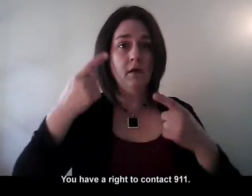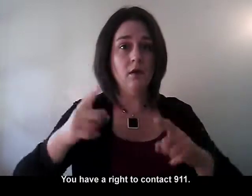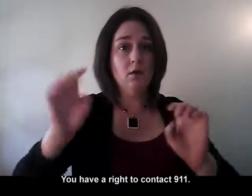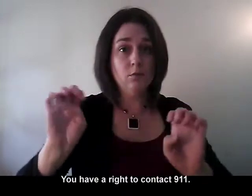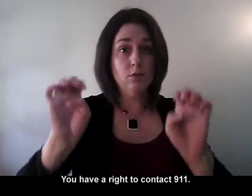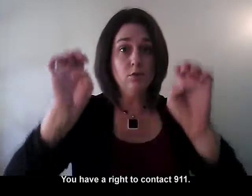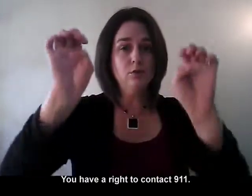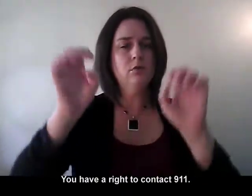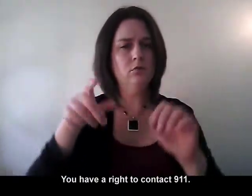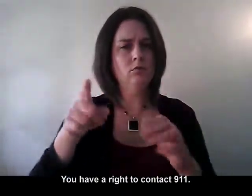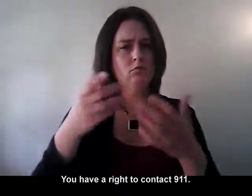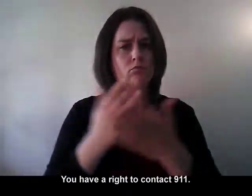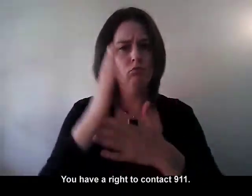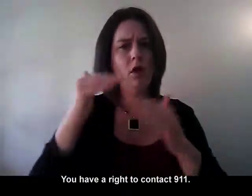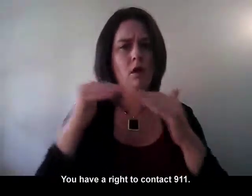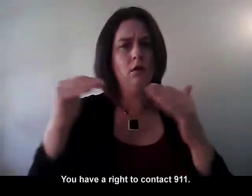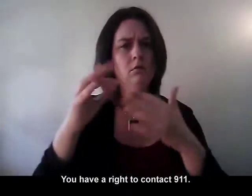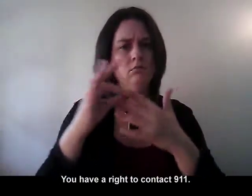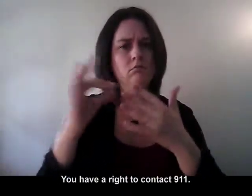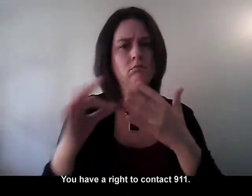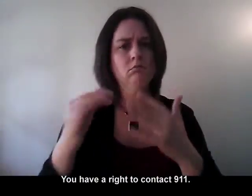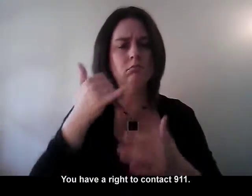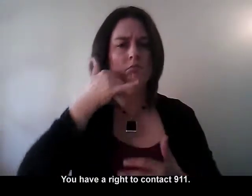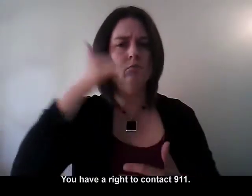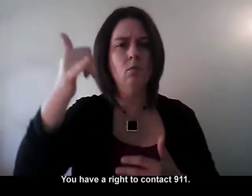You have a right to contact 911.